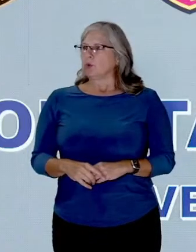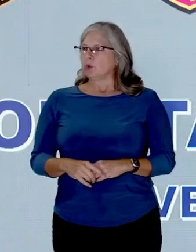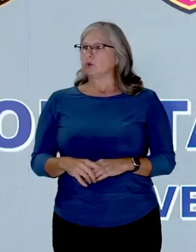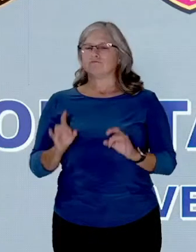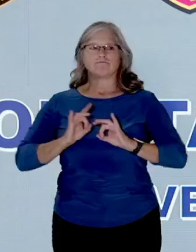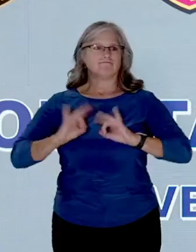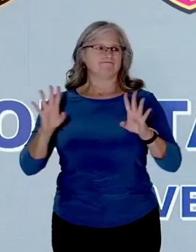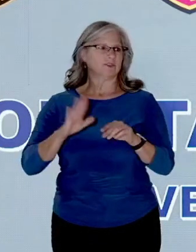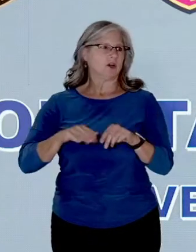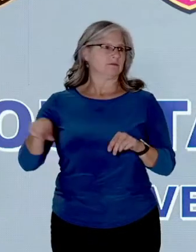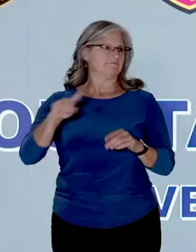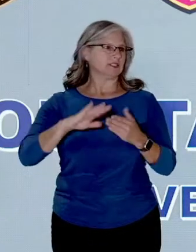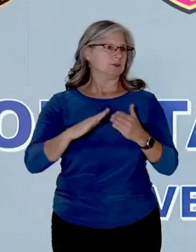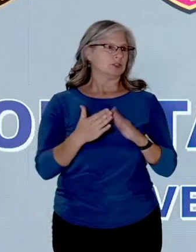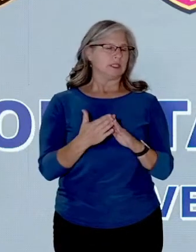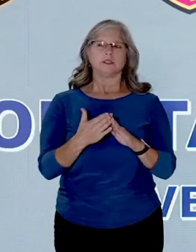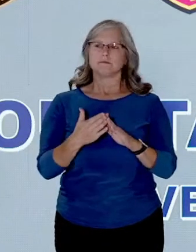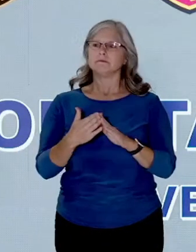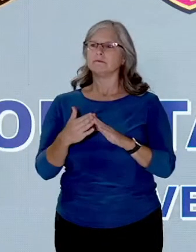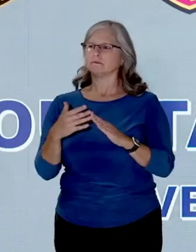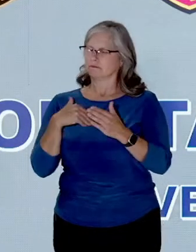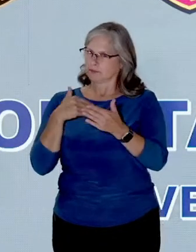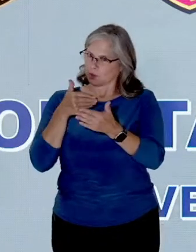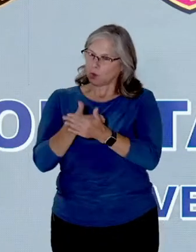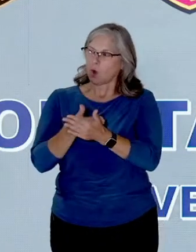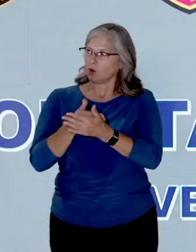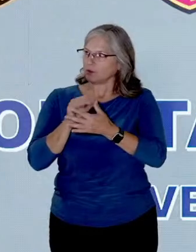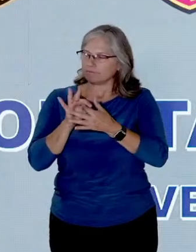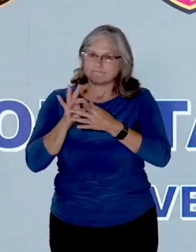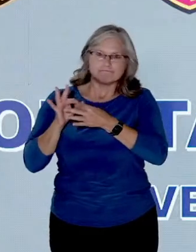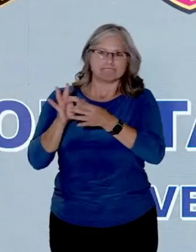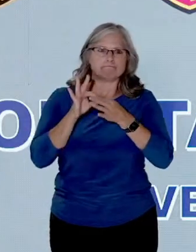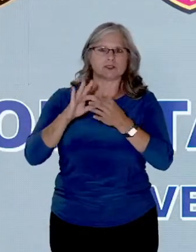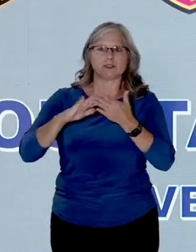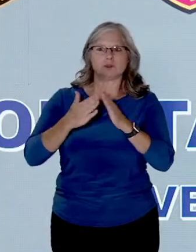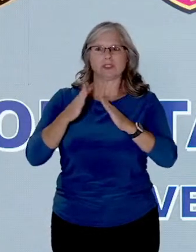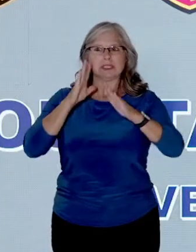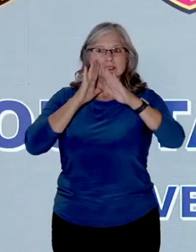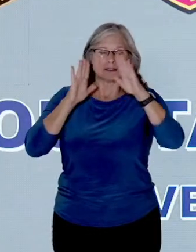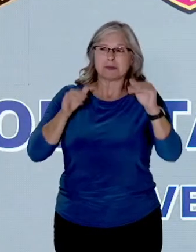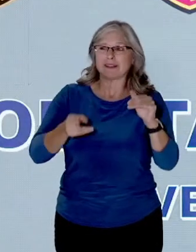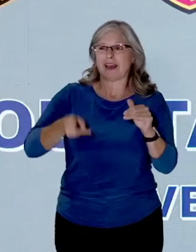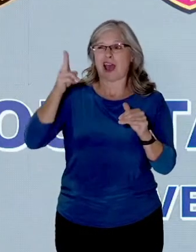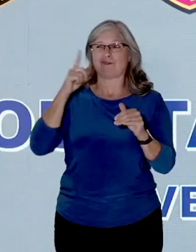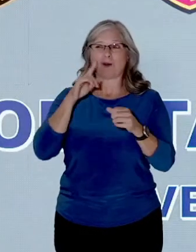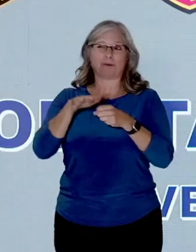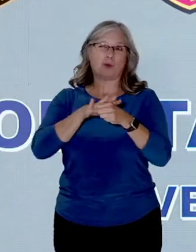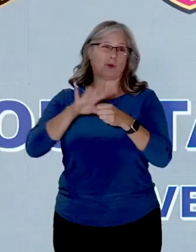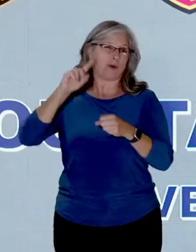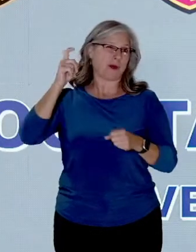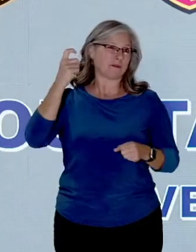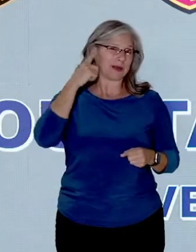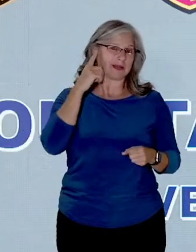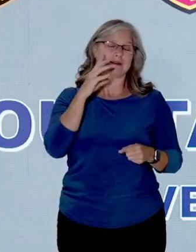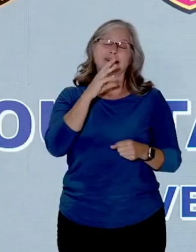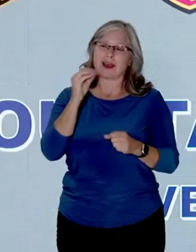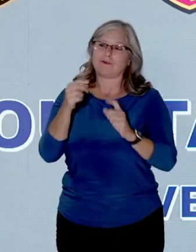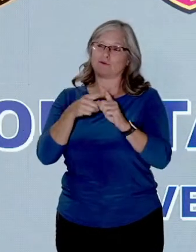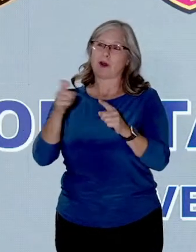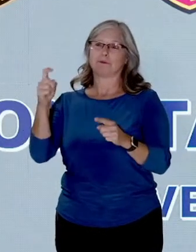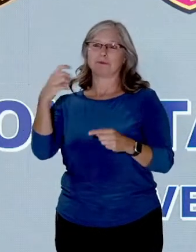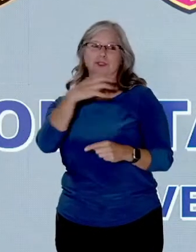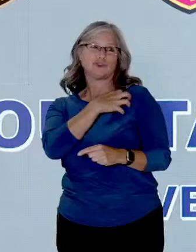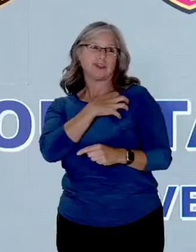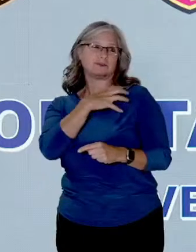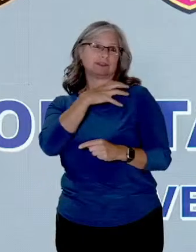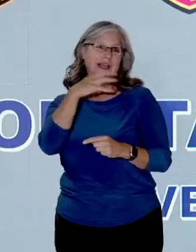on this community, a very close-knit community that expects the highest from its local government and from its sheriff's department